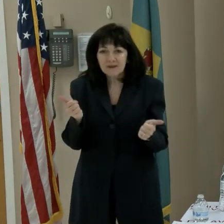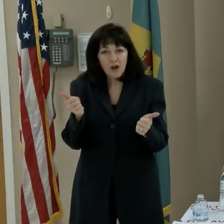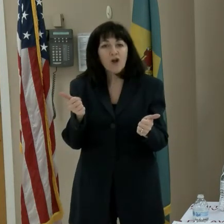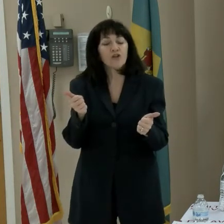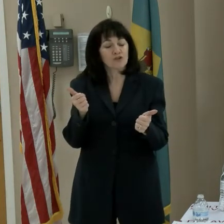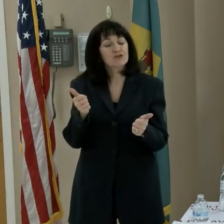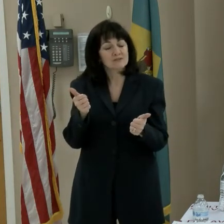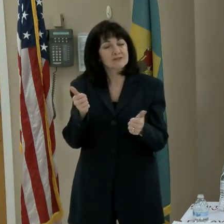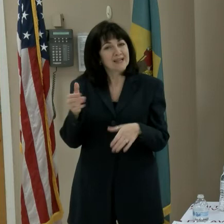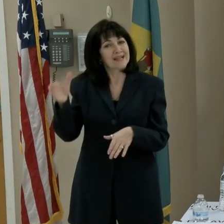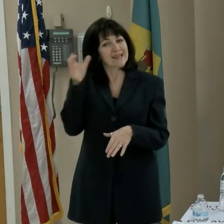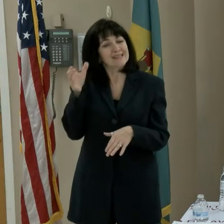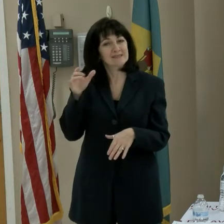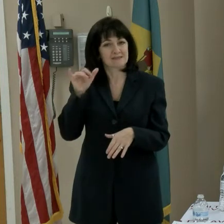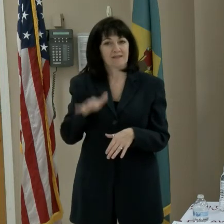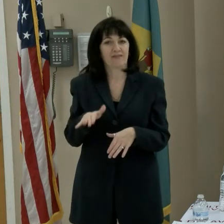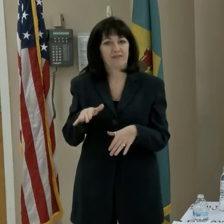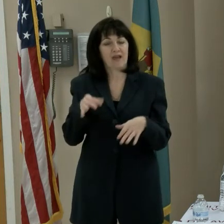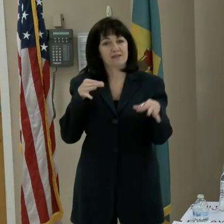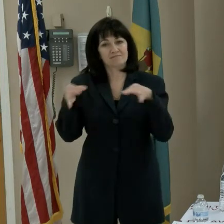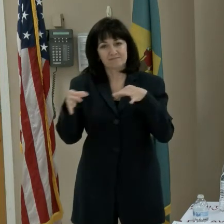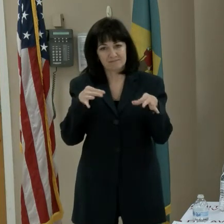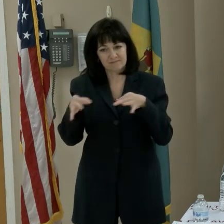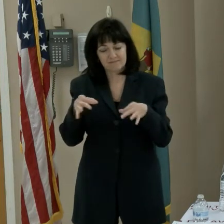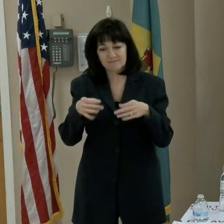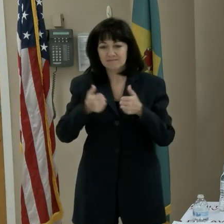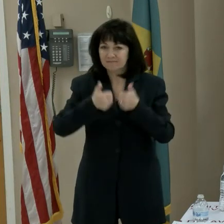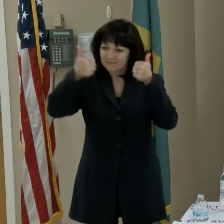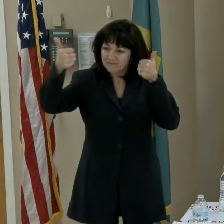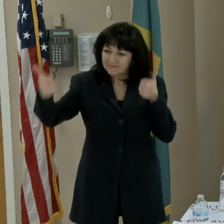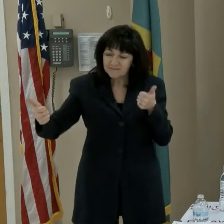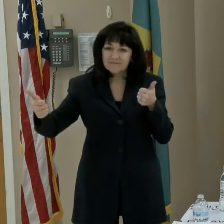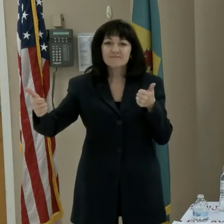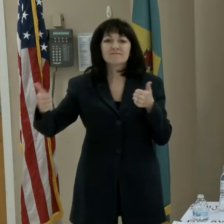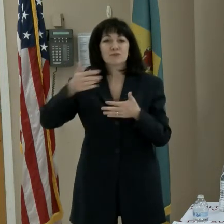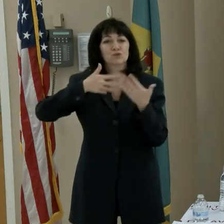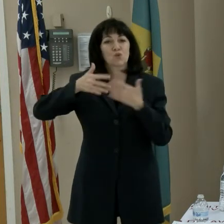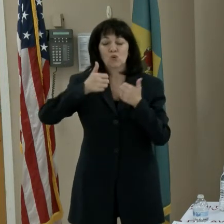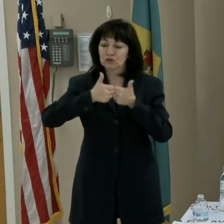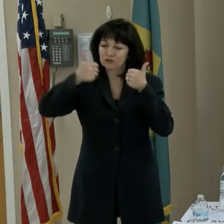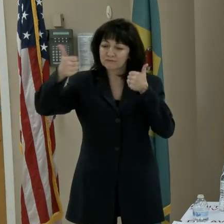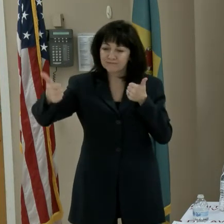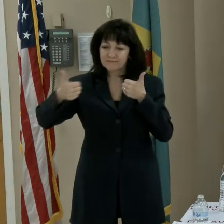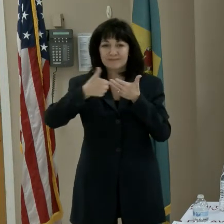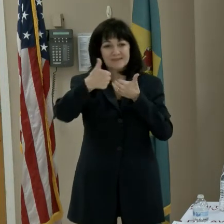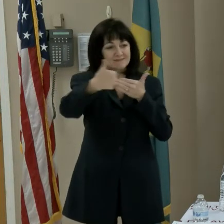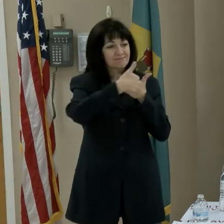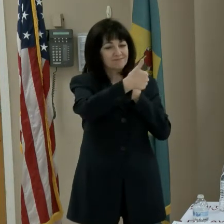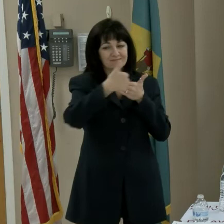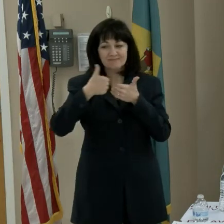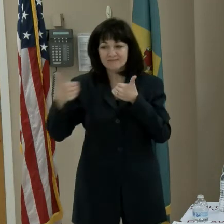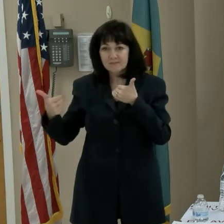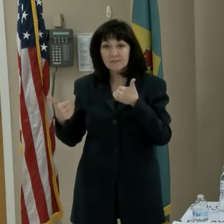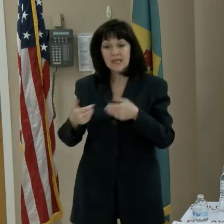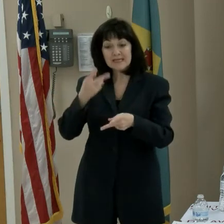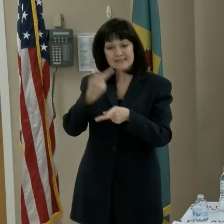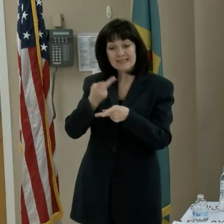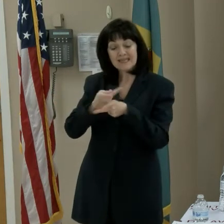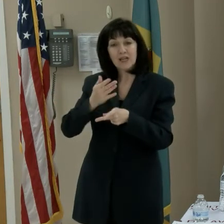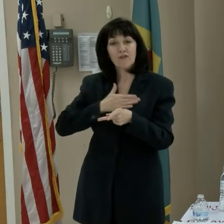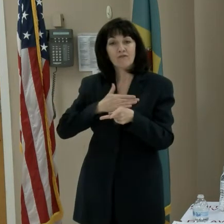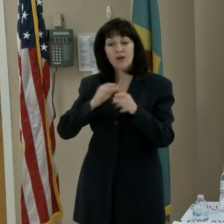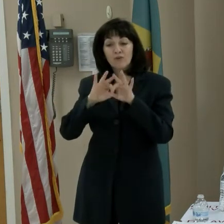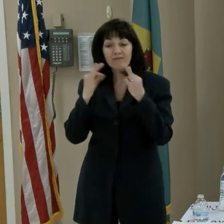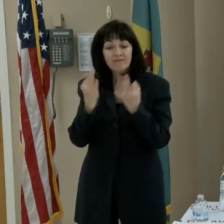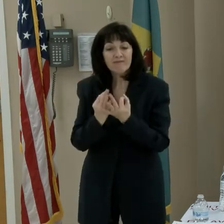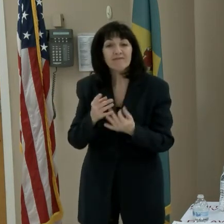of us, social distancing, taking care of ourselves and our loved ones as best as